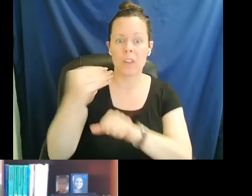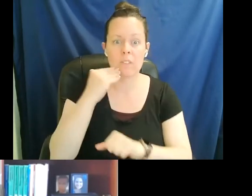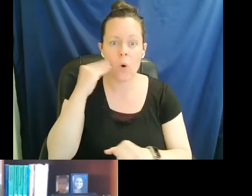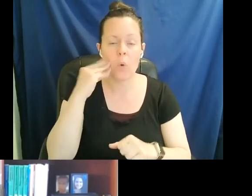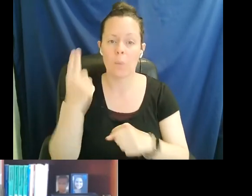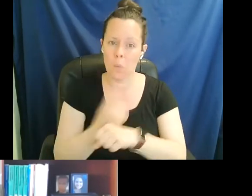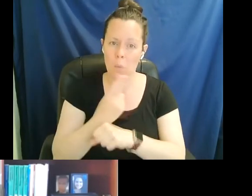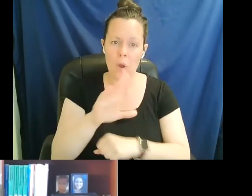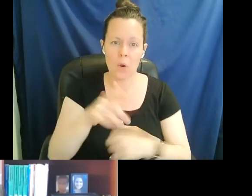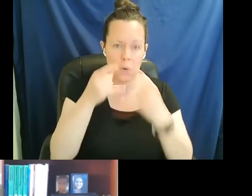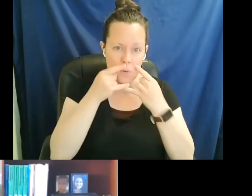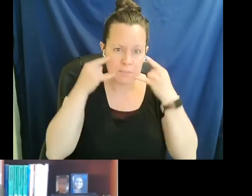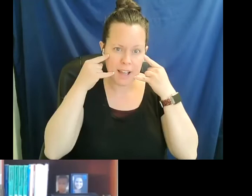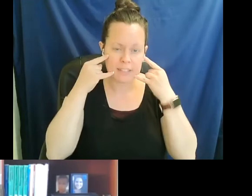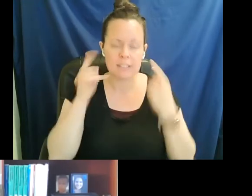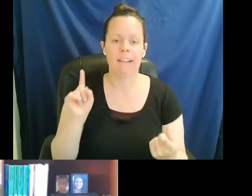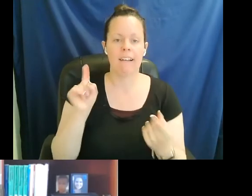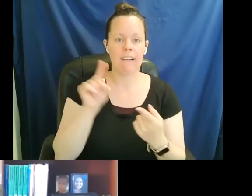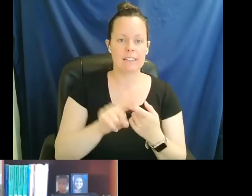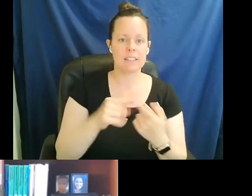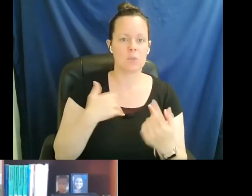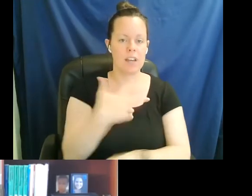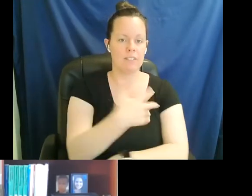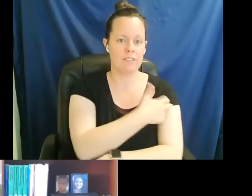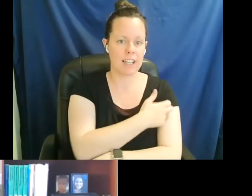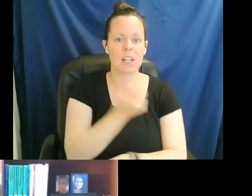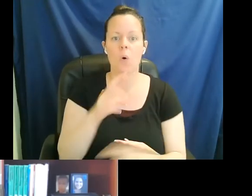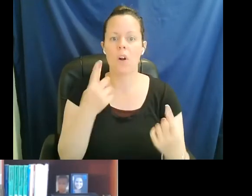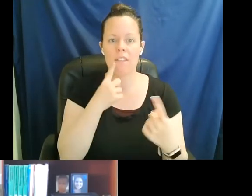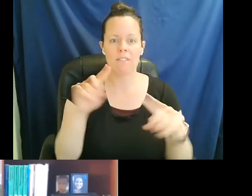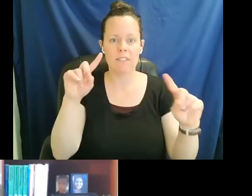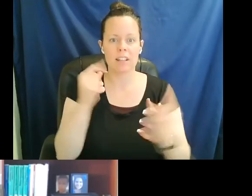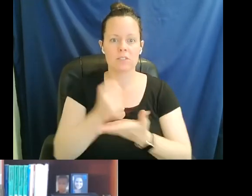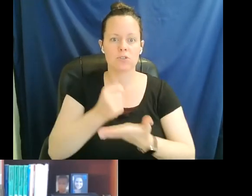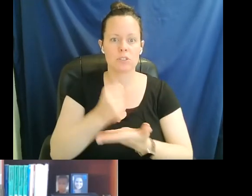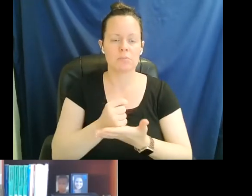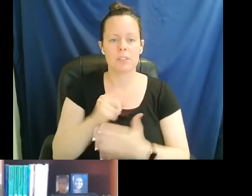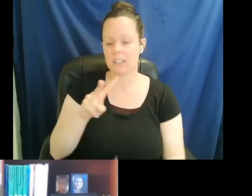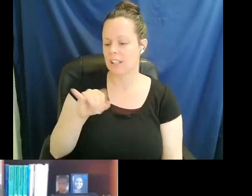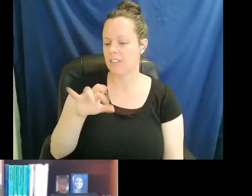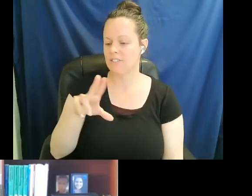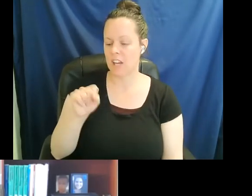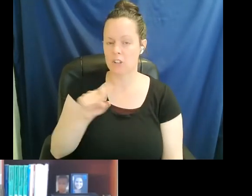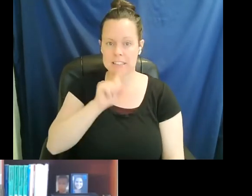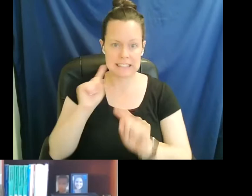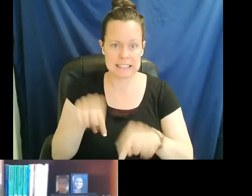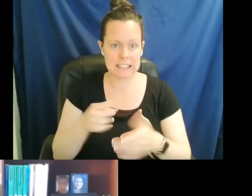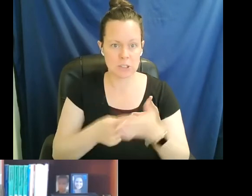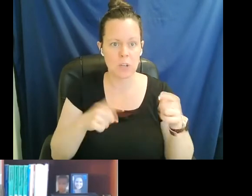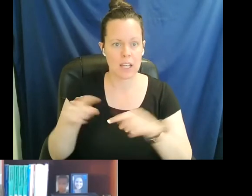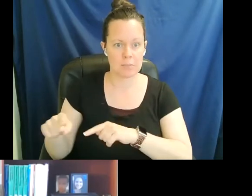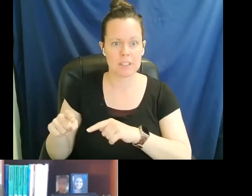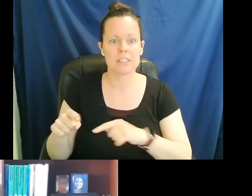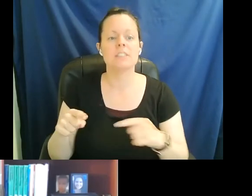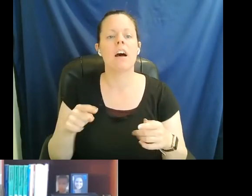mask. Until we have a vaccine or an effective treatment, the virus calls the shots, holiday weekends and every